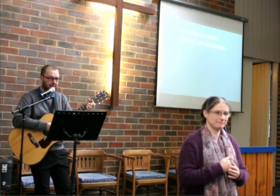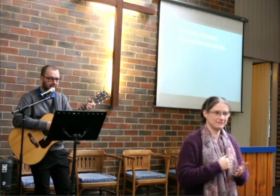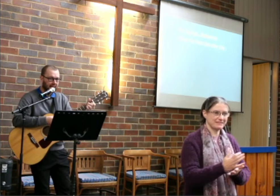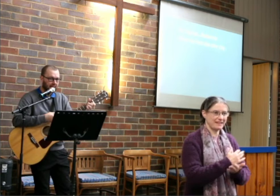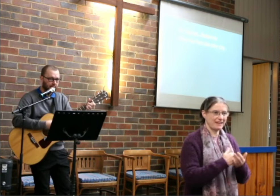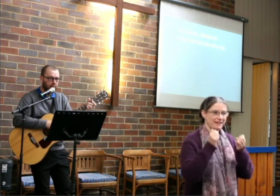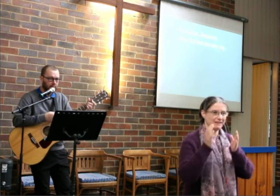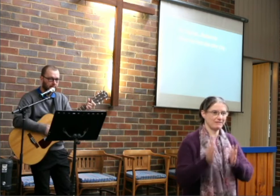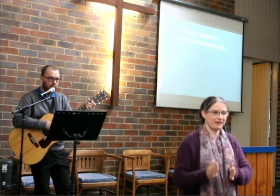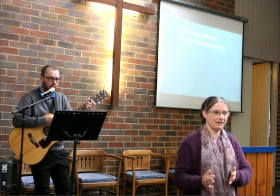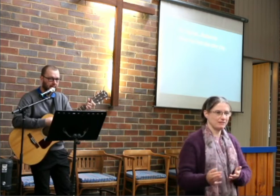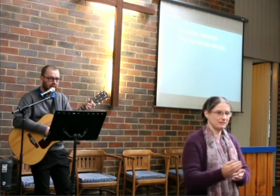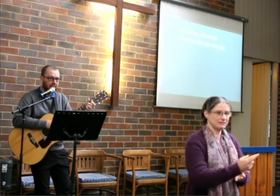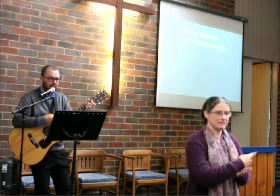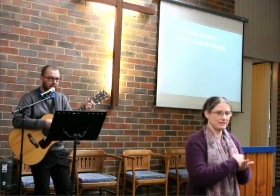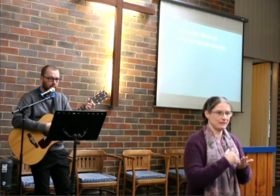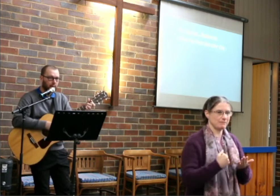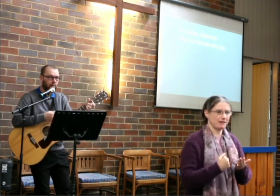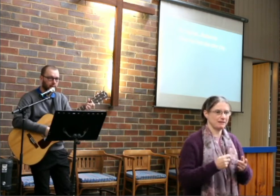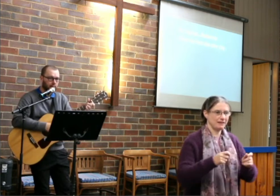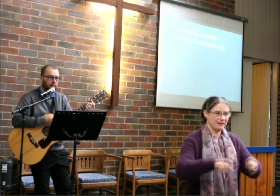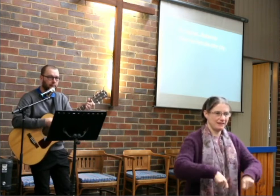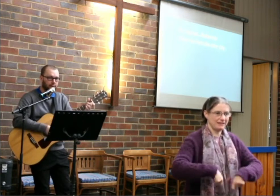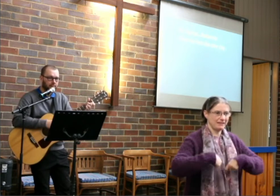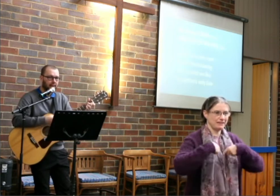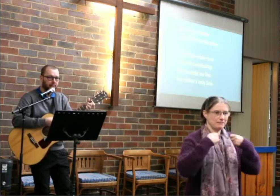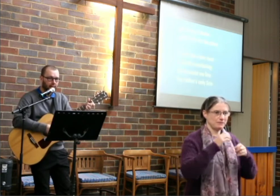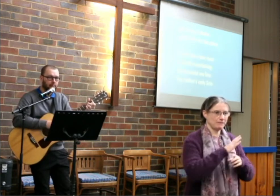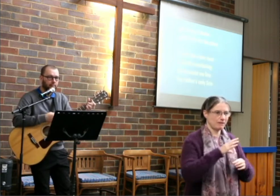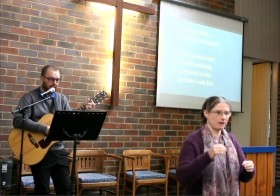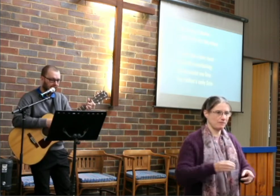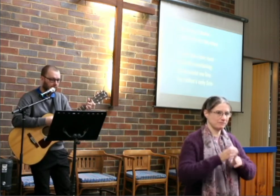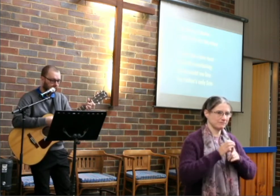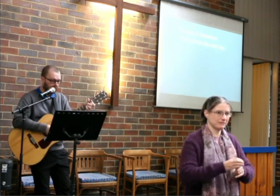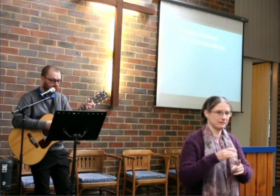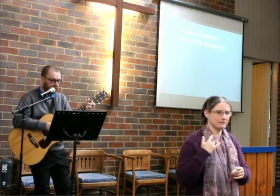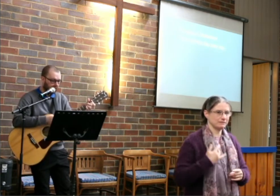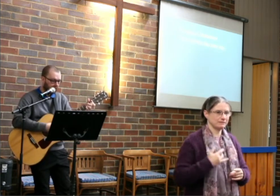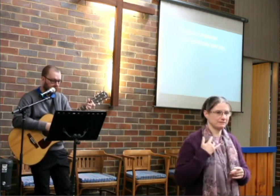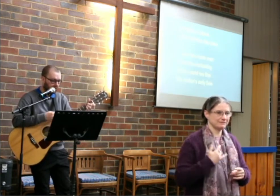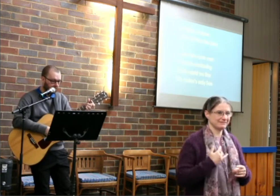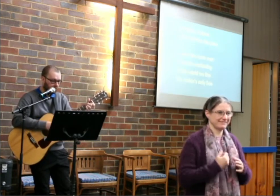My Saviour, Redeemer, lifted me from the miry clay.